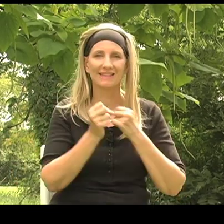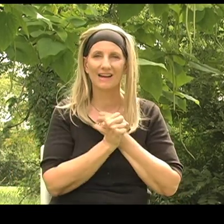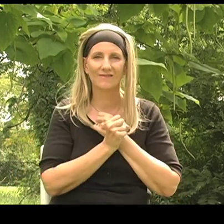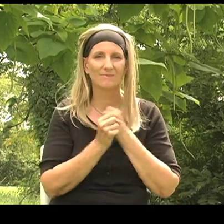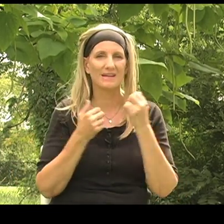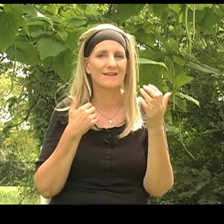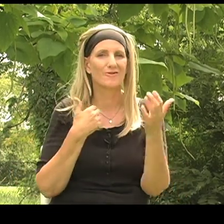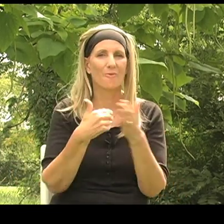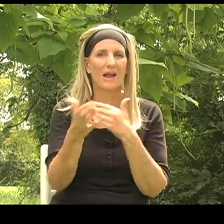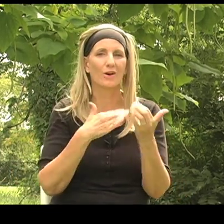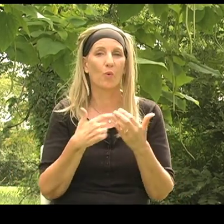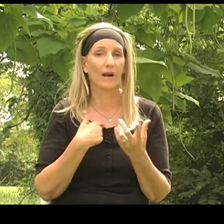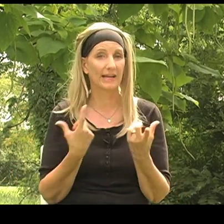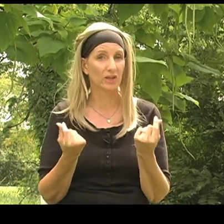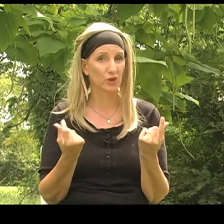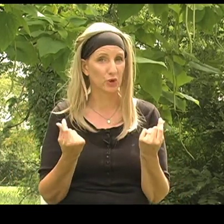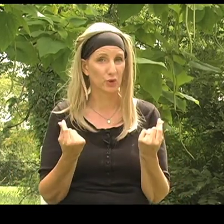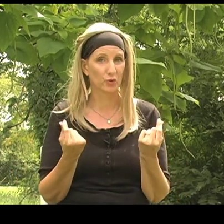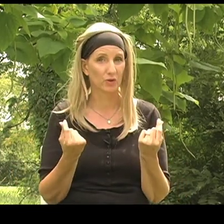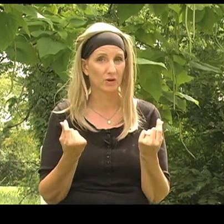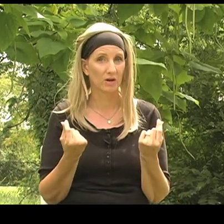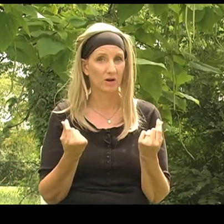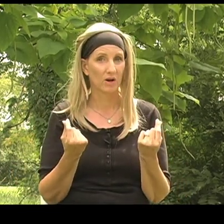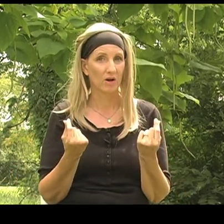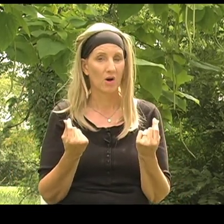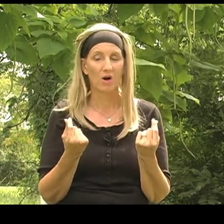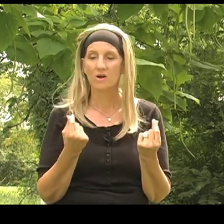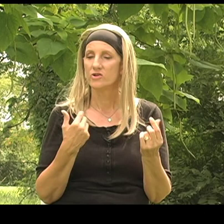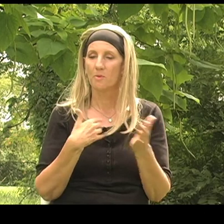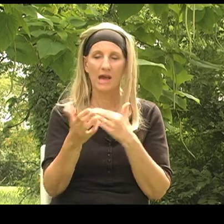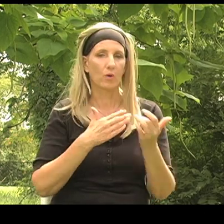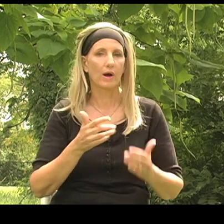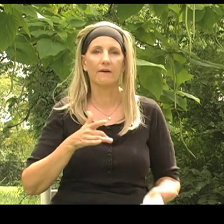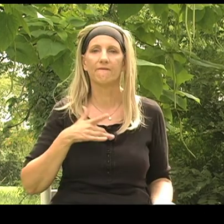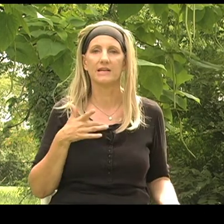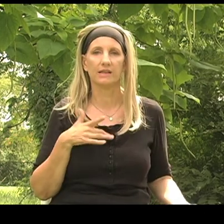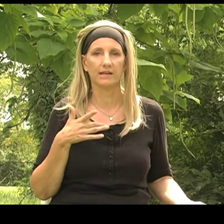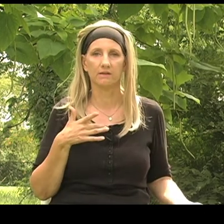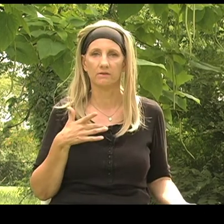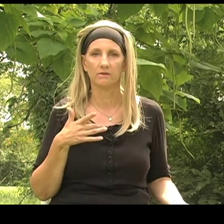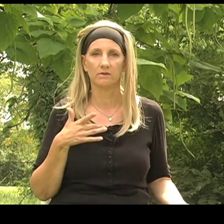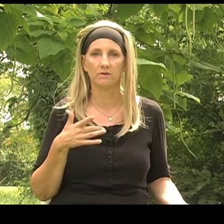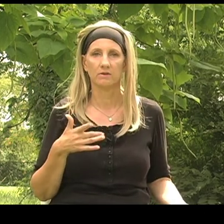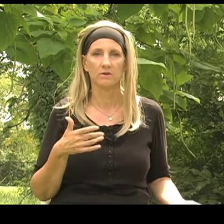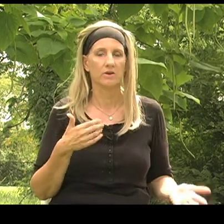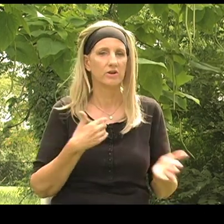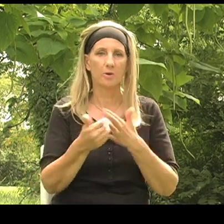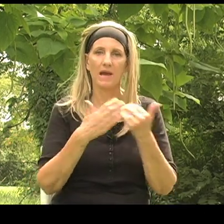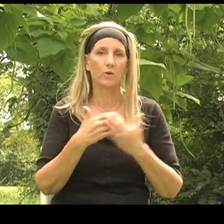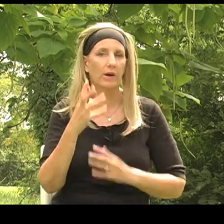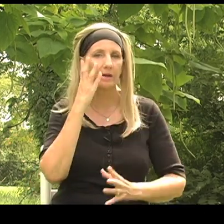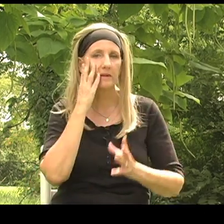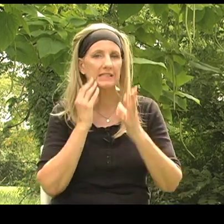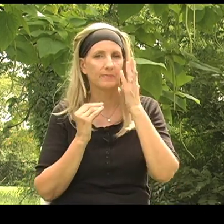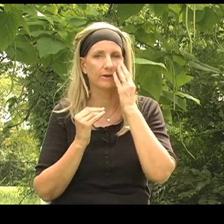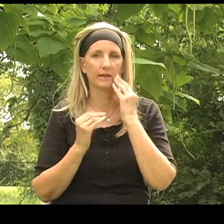loves me no matter what I can do, no matter what I'm feeling, no matter what I'm